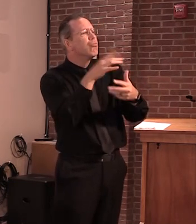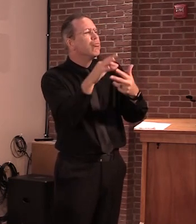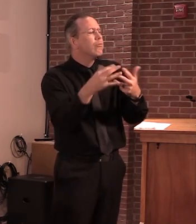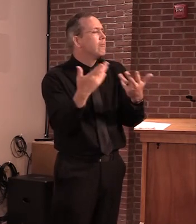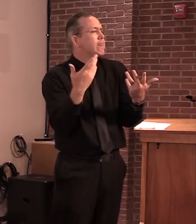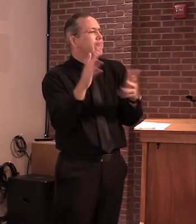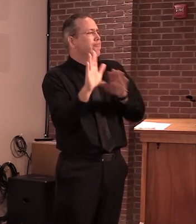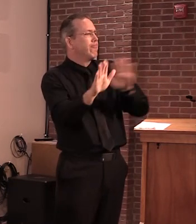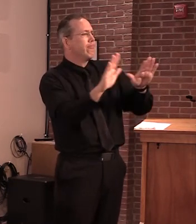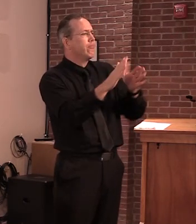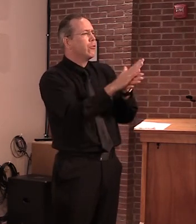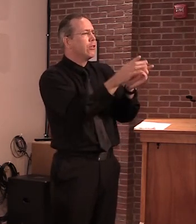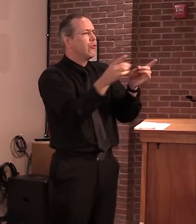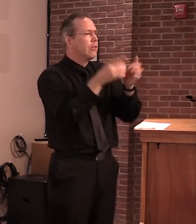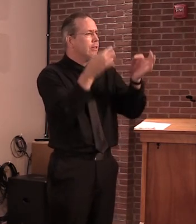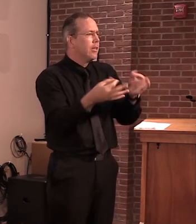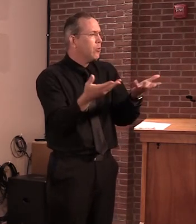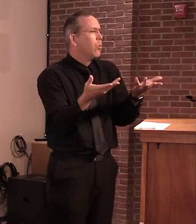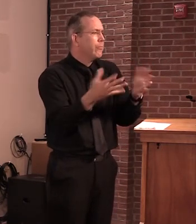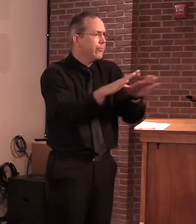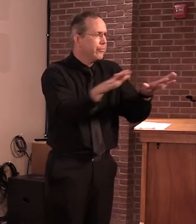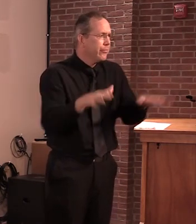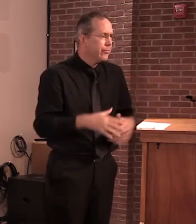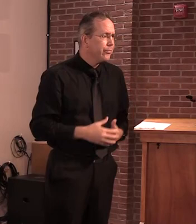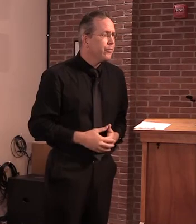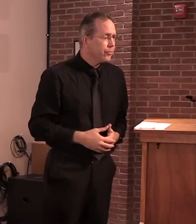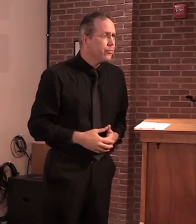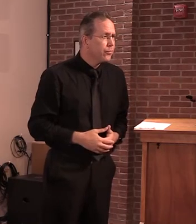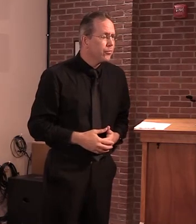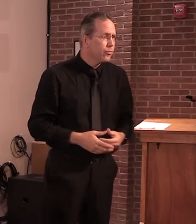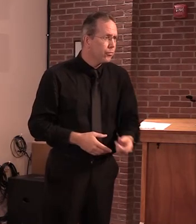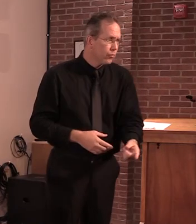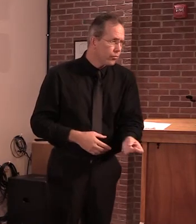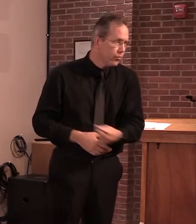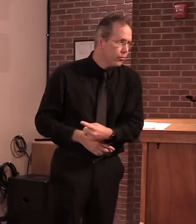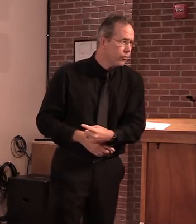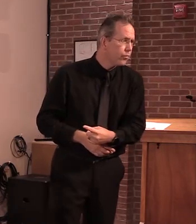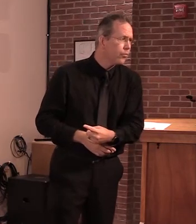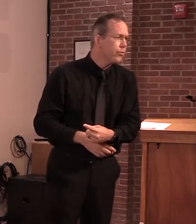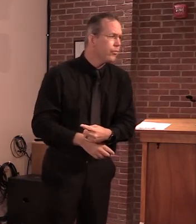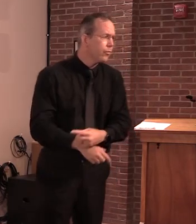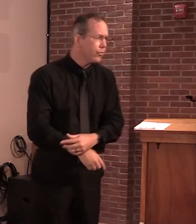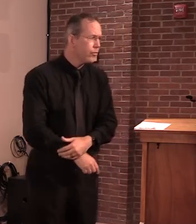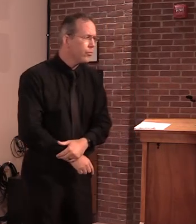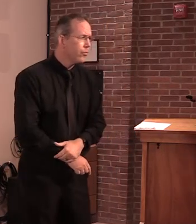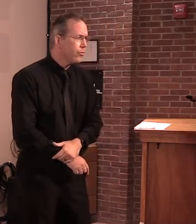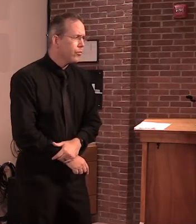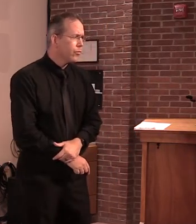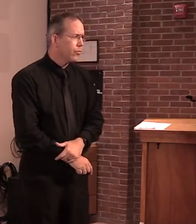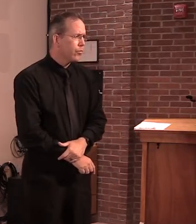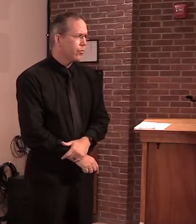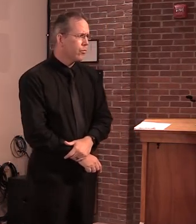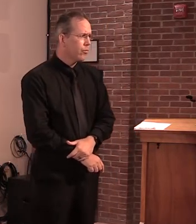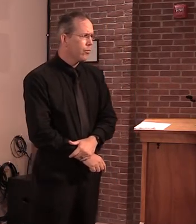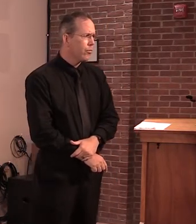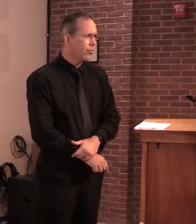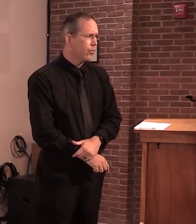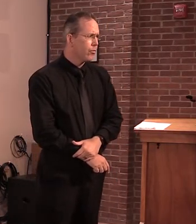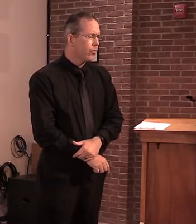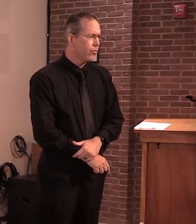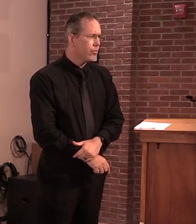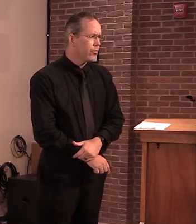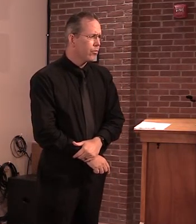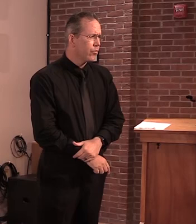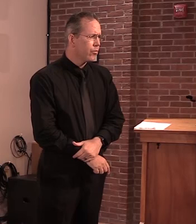Okay. Well, I mean, I just imagine that some of the spike in homeschooling requests is directly due to the fact that remote learning is not going